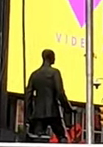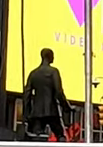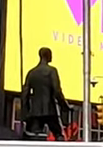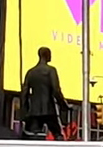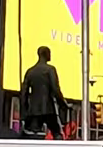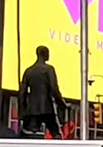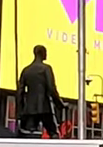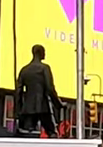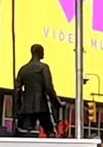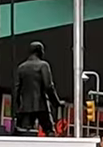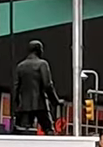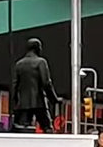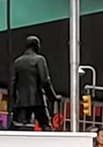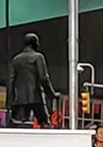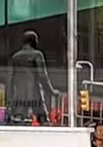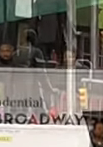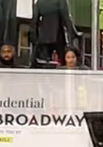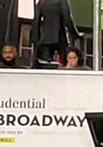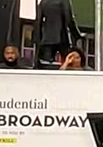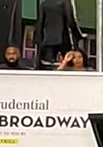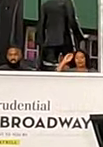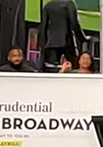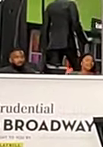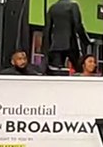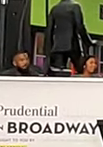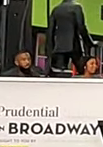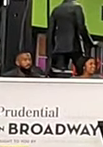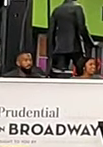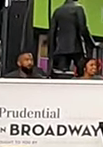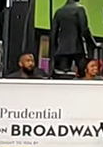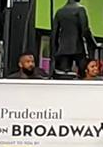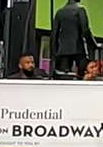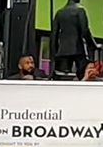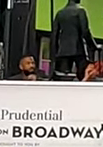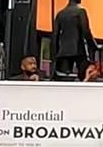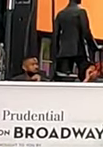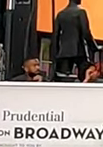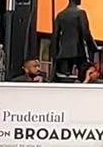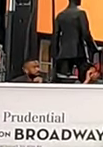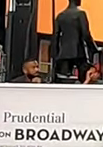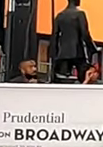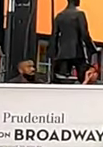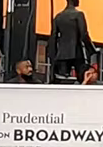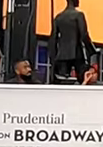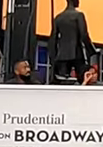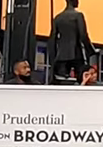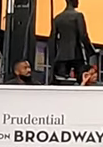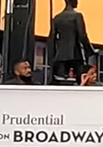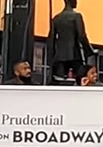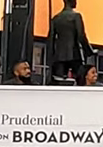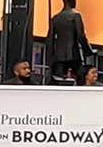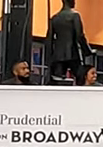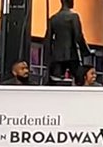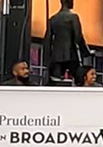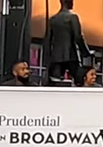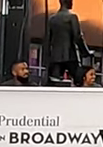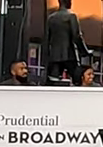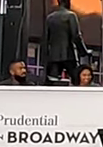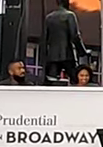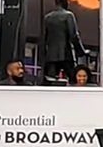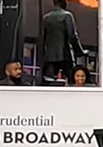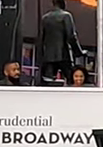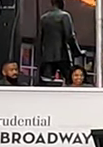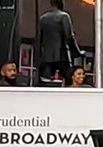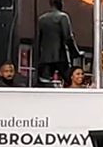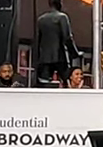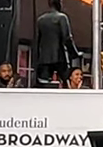promised. Maybe later. Later. Winner, please welcome from Alexandria, Louisiana, 18-year-old